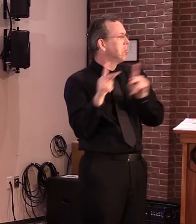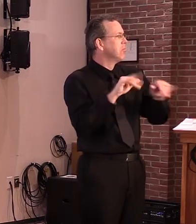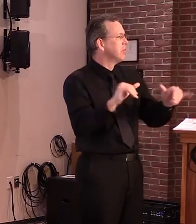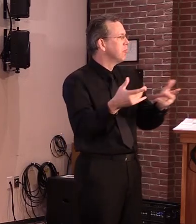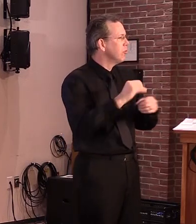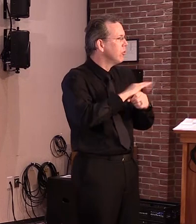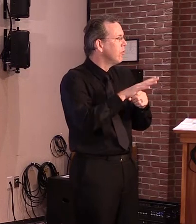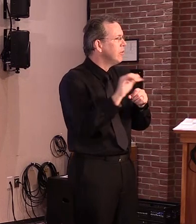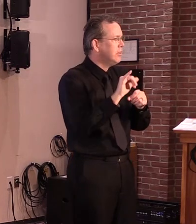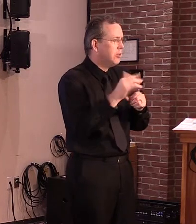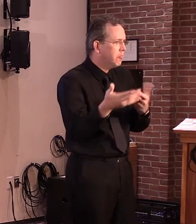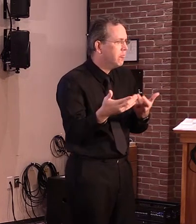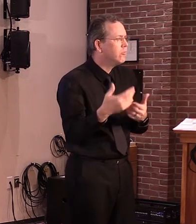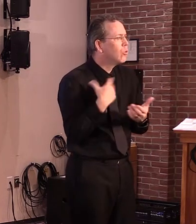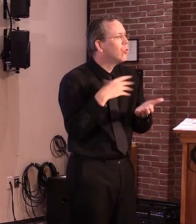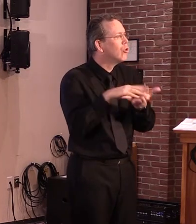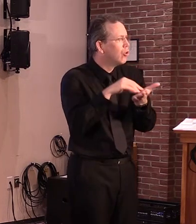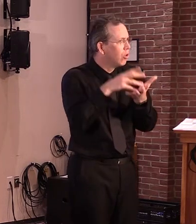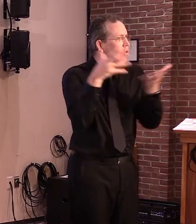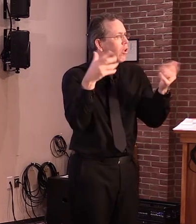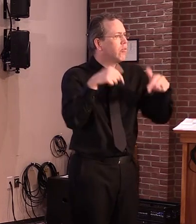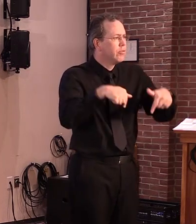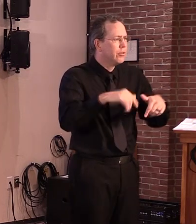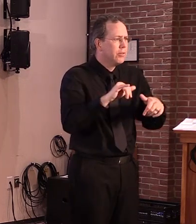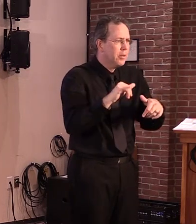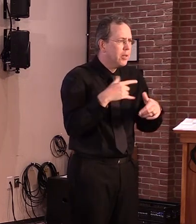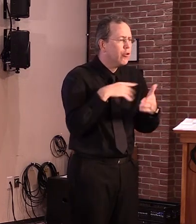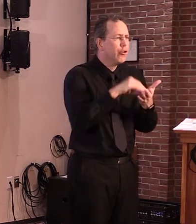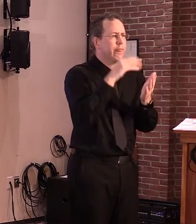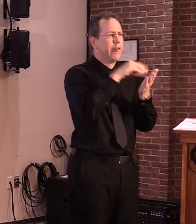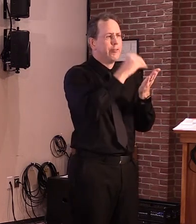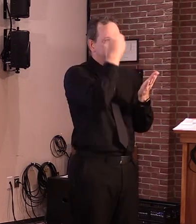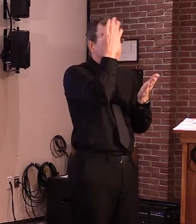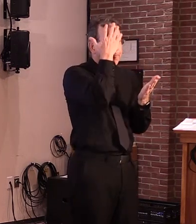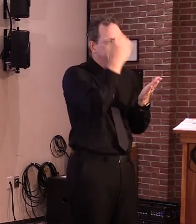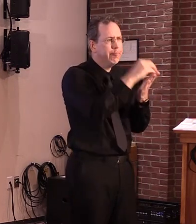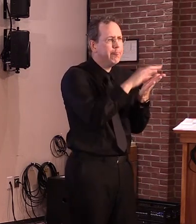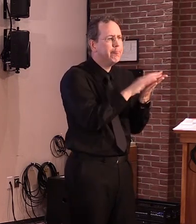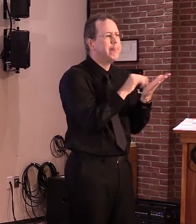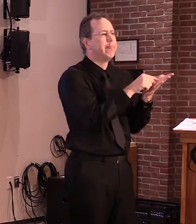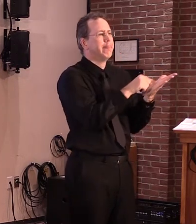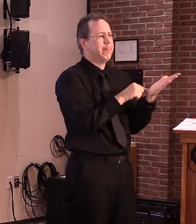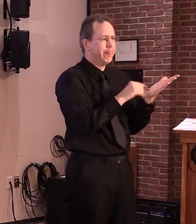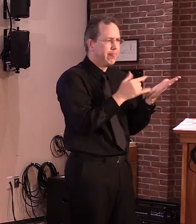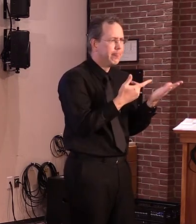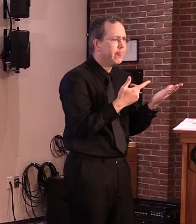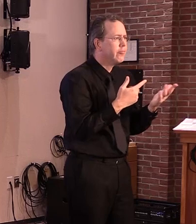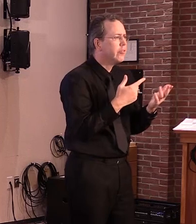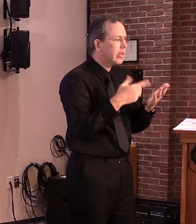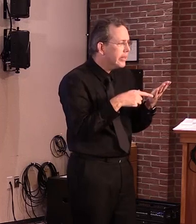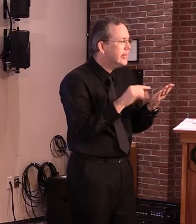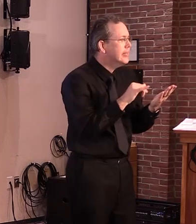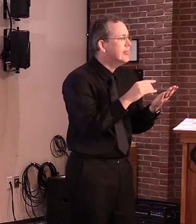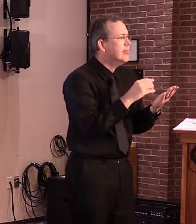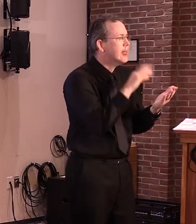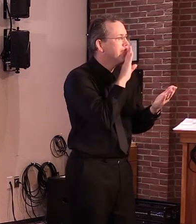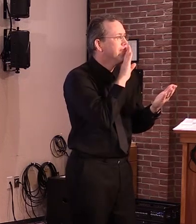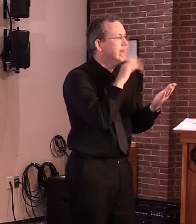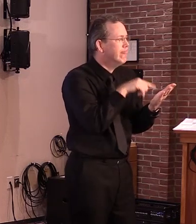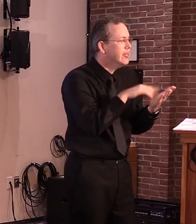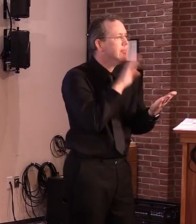lessons here after this pandemic is over, some good, some bad, and how we can deal with this in the